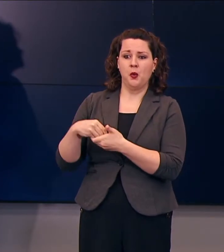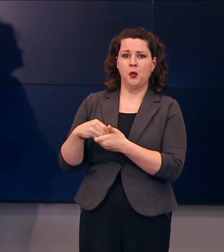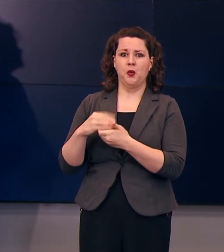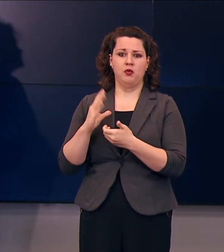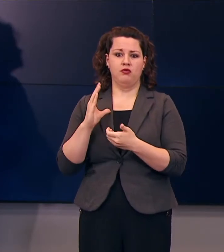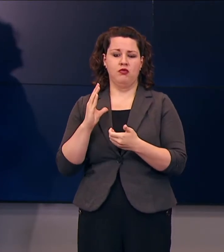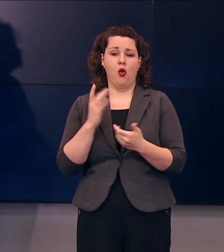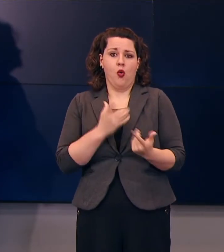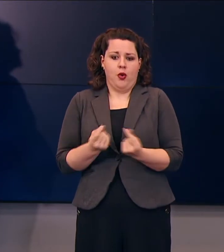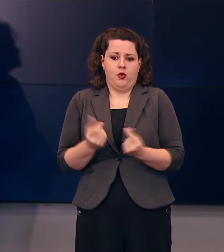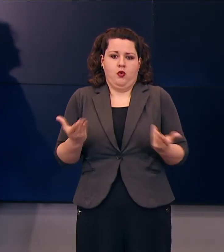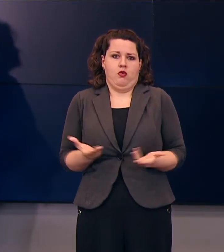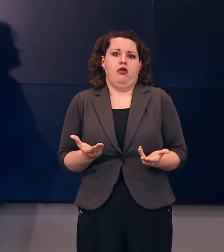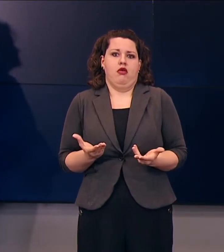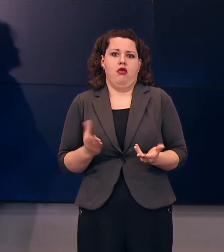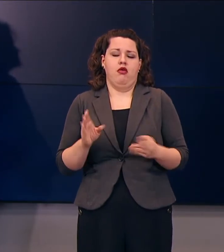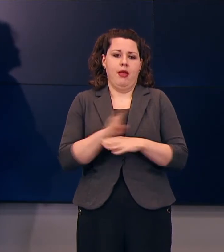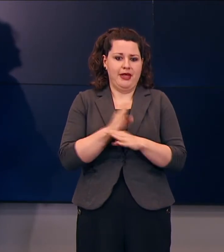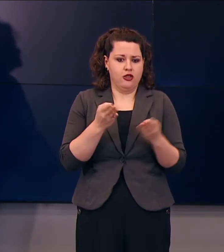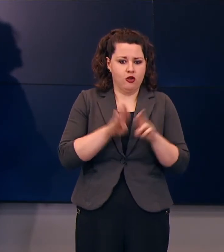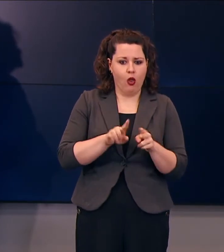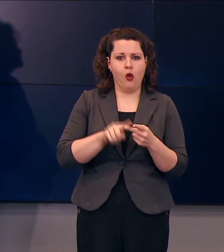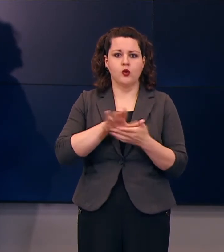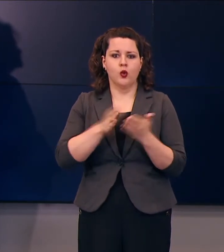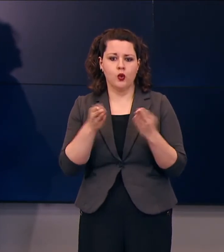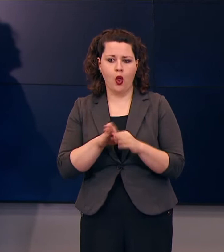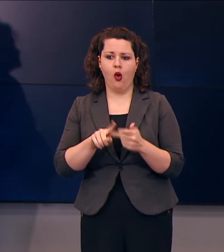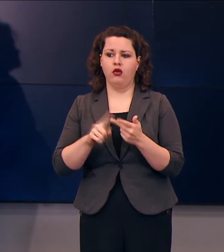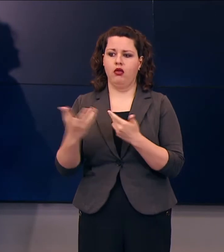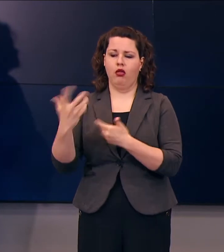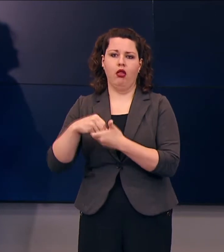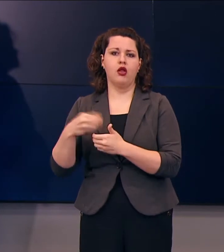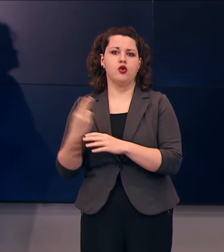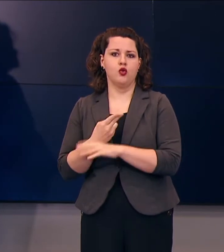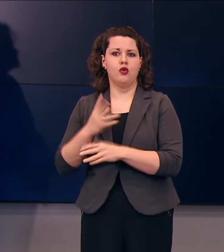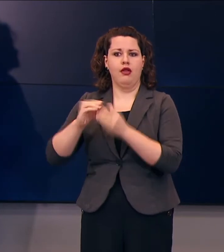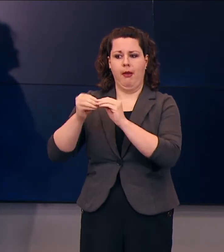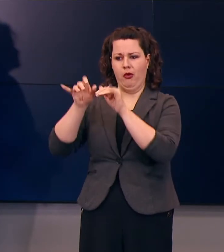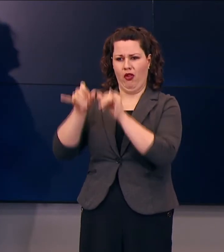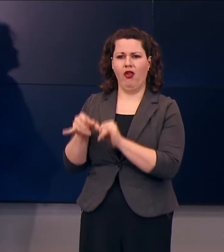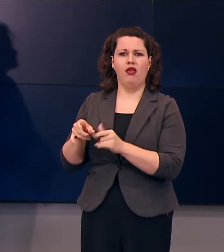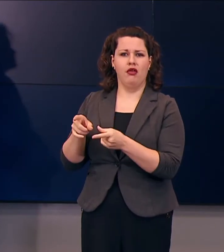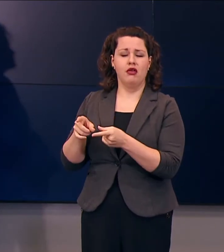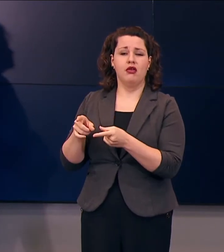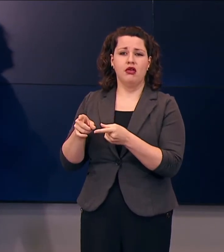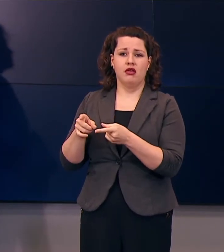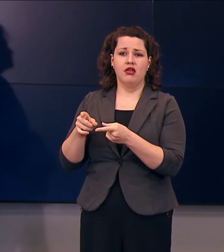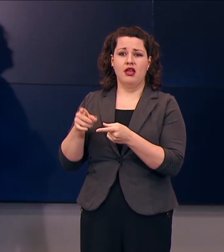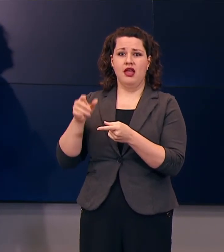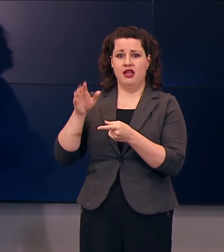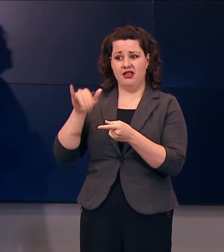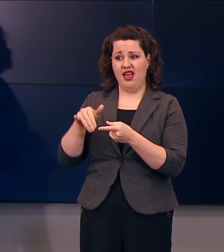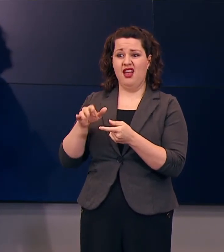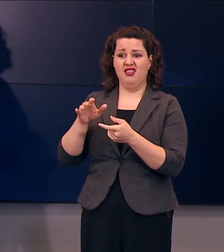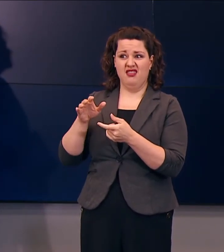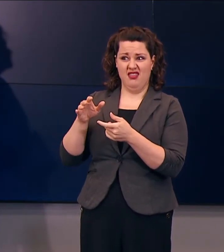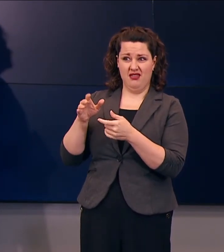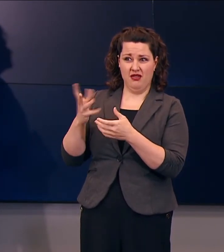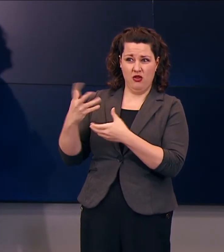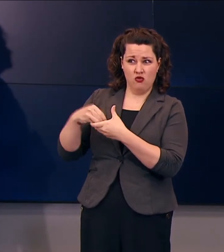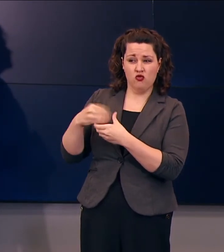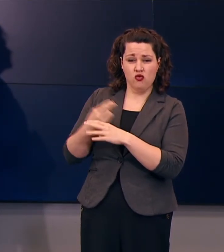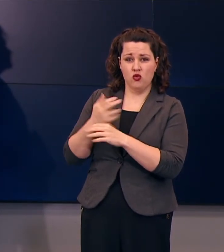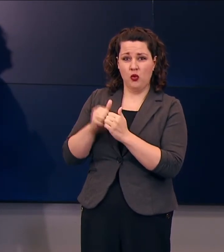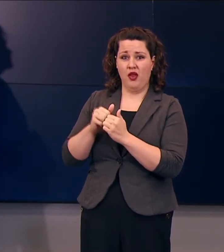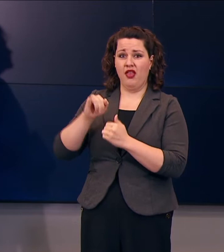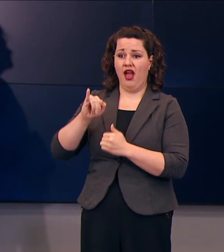mitigation efforts that we put in place and fold those into the modeling that was being done with IHME. But